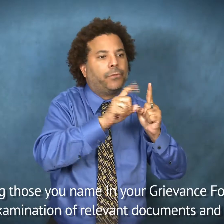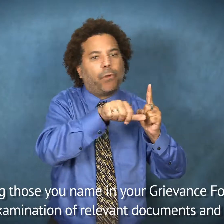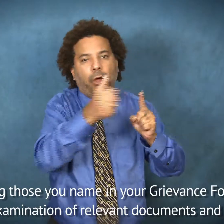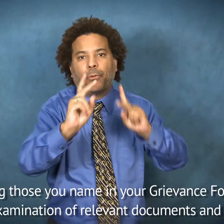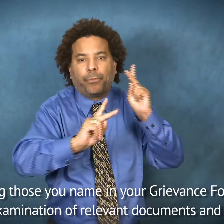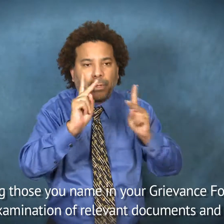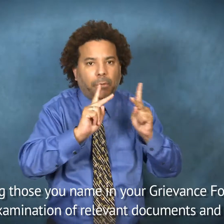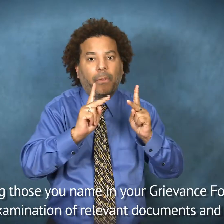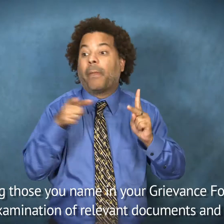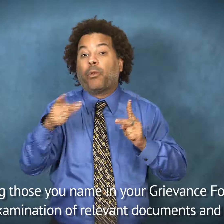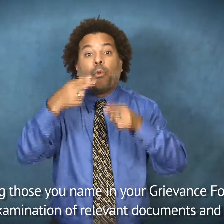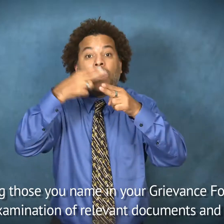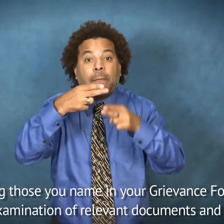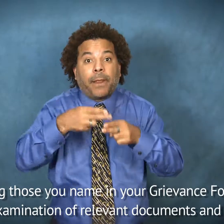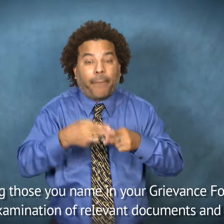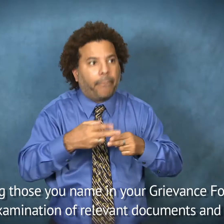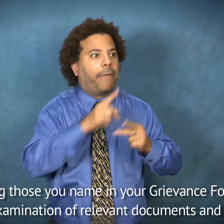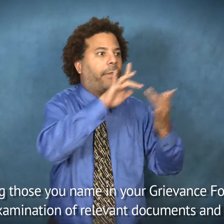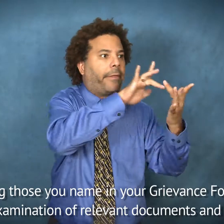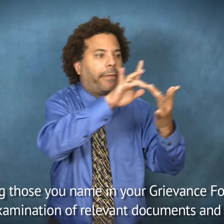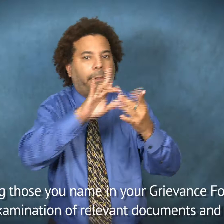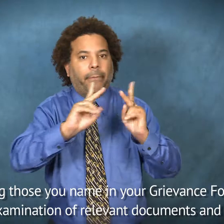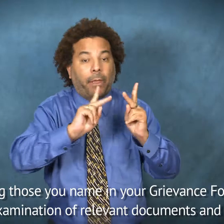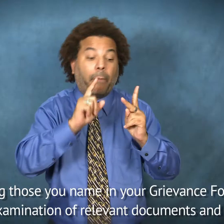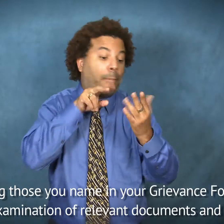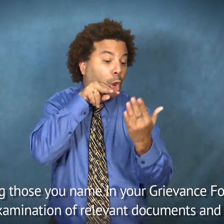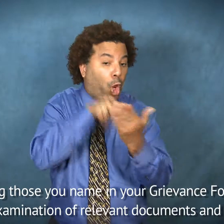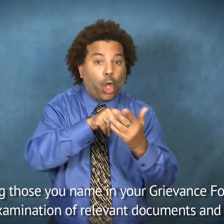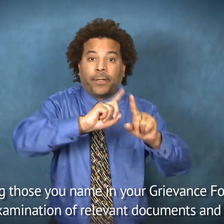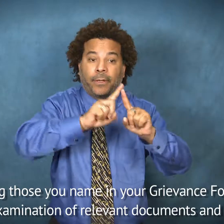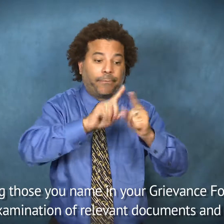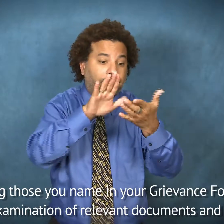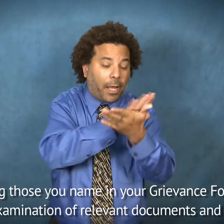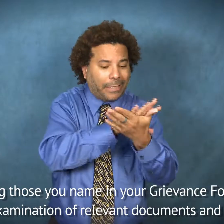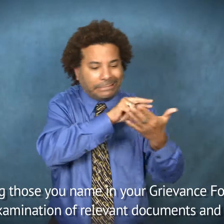name in your grievance form, and an examination of relevant documents and files.